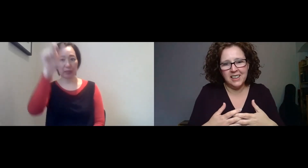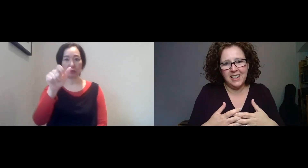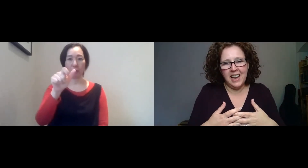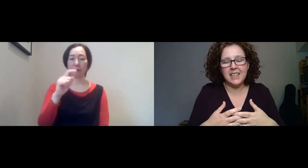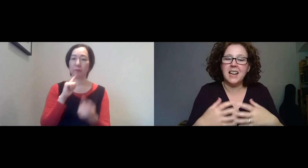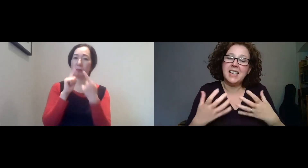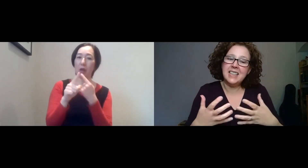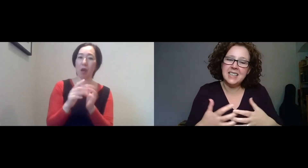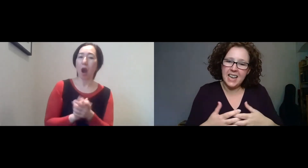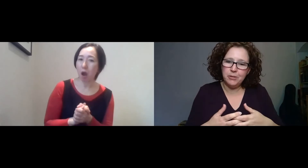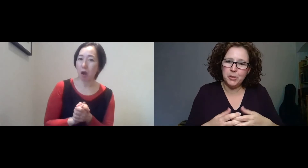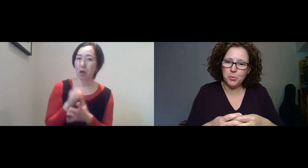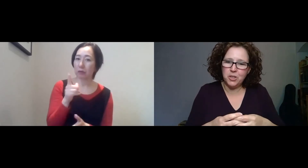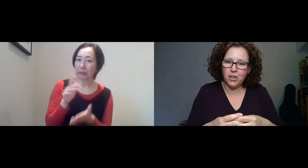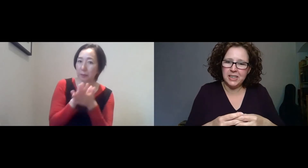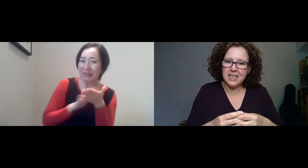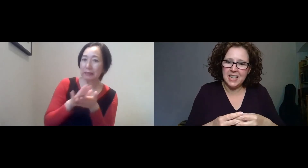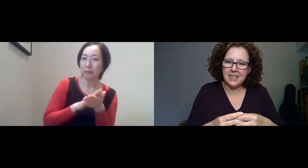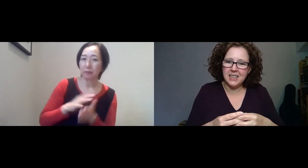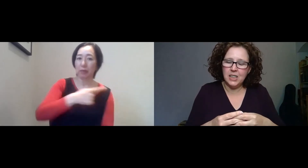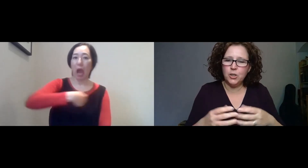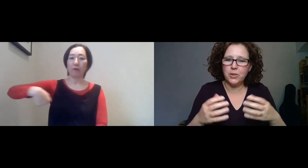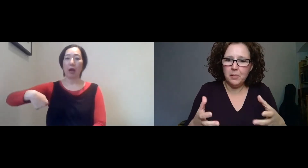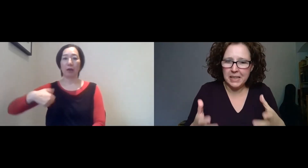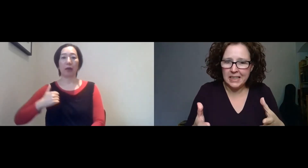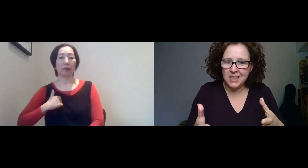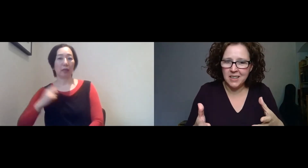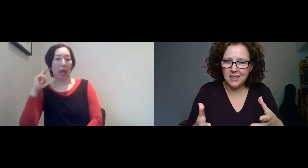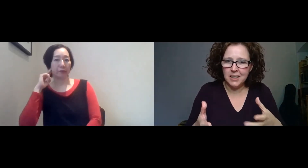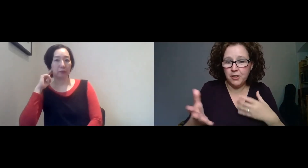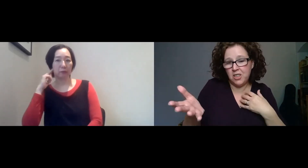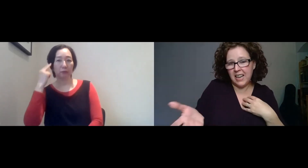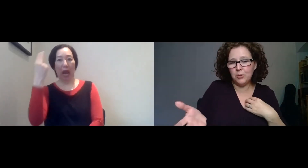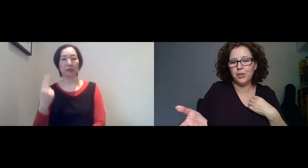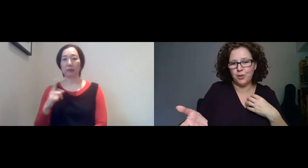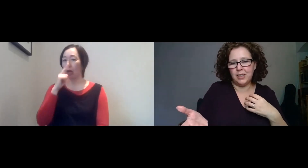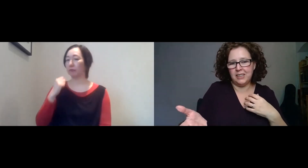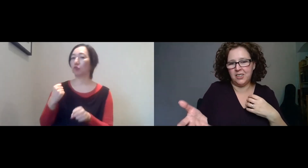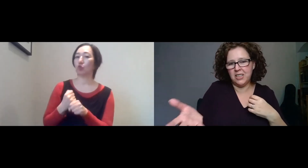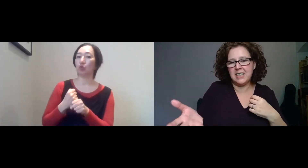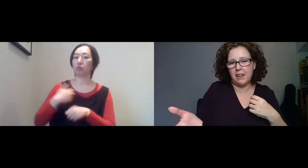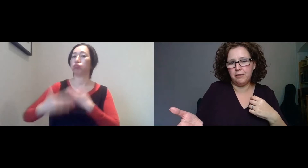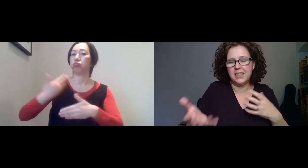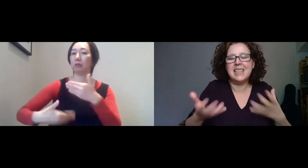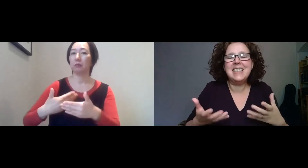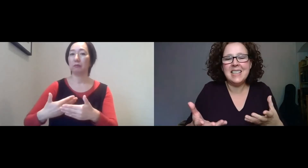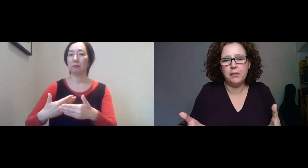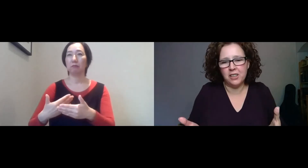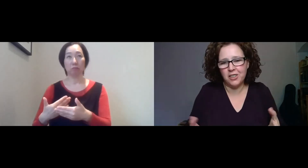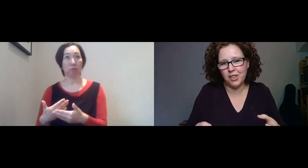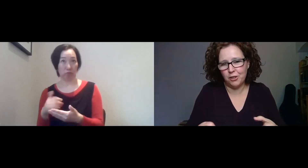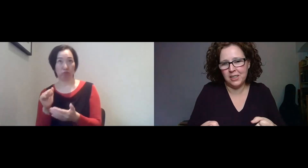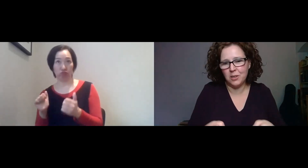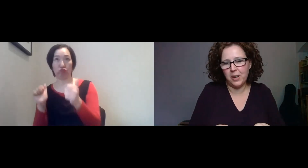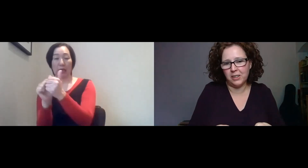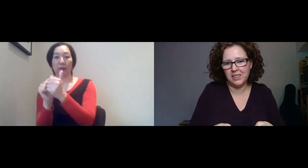actually. And a Canadian deaf woman who was in the audience said, "So that means if Chizato can do it, and she's deaf, Canadian deaf